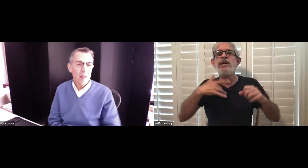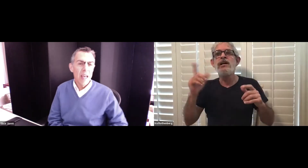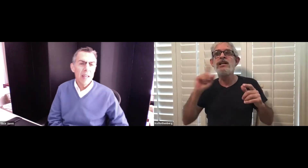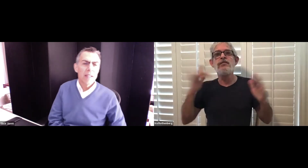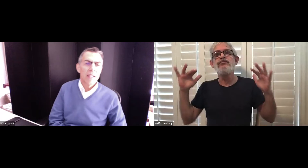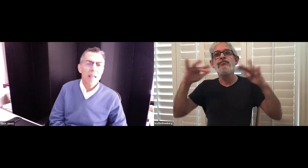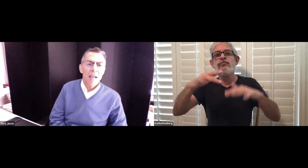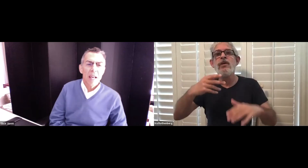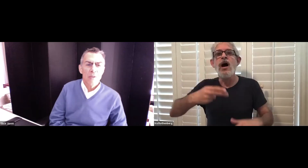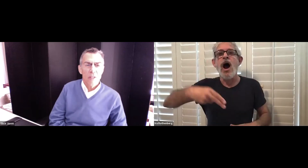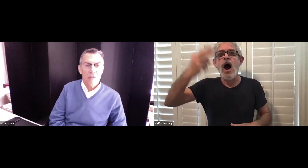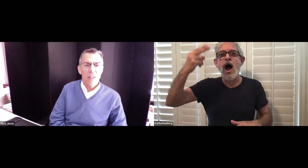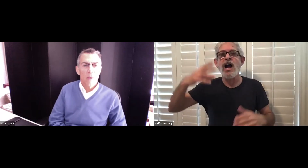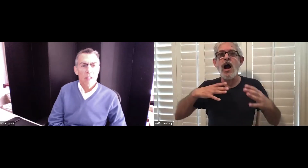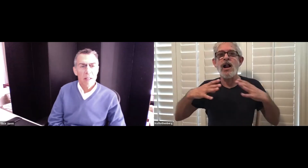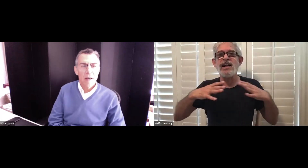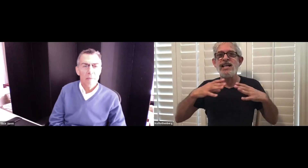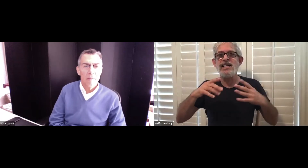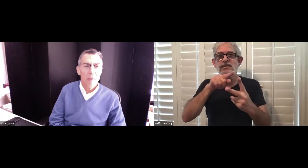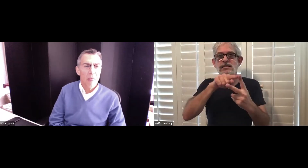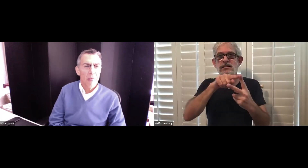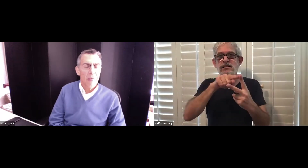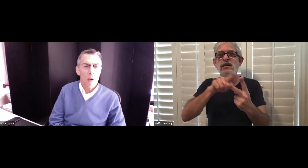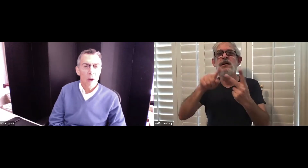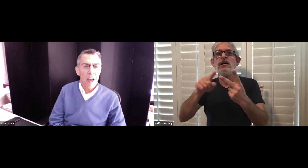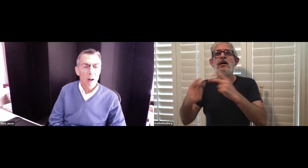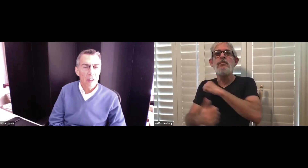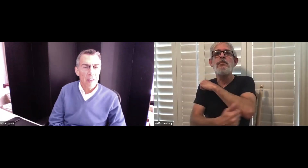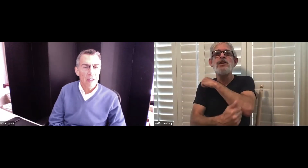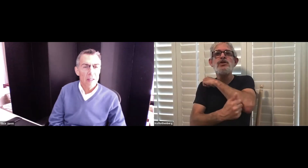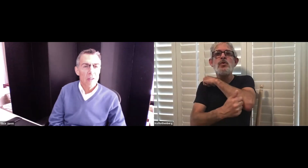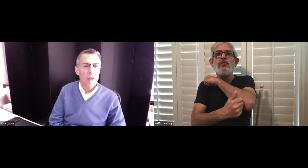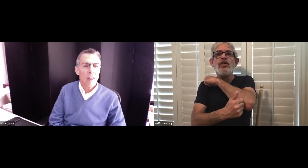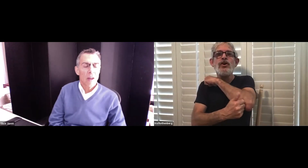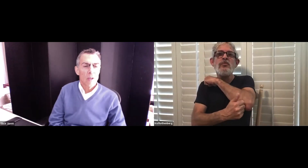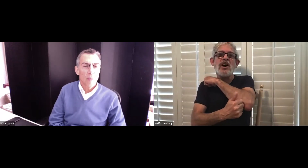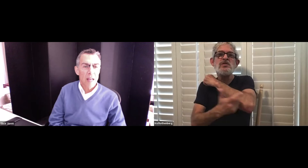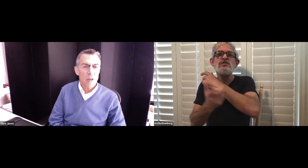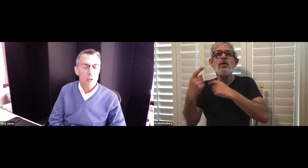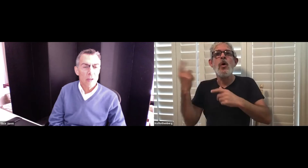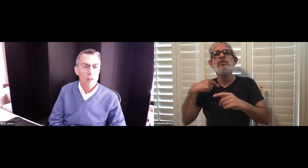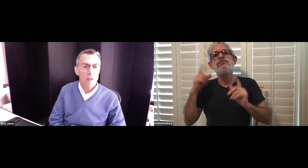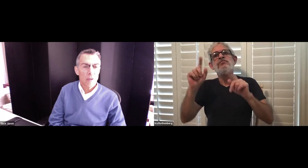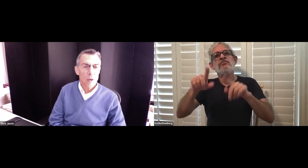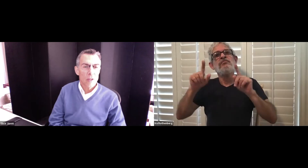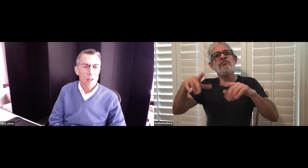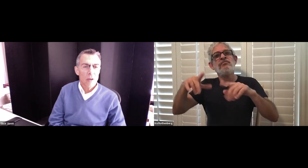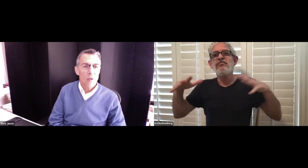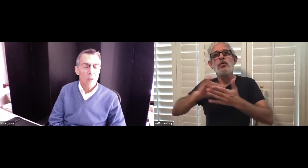And as far as events went, there were high holiday events. There was Passover, of course, that I would